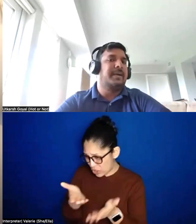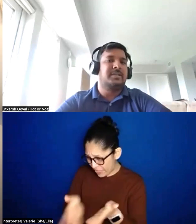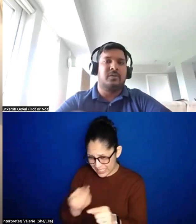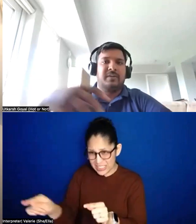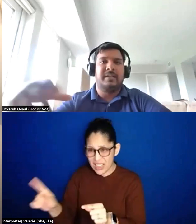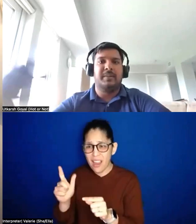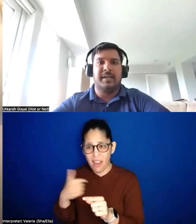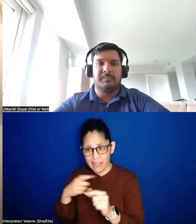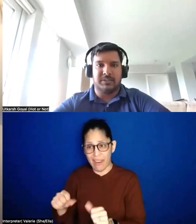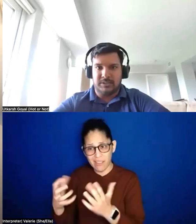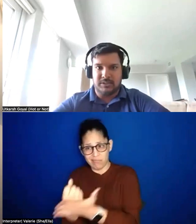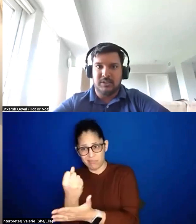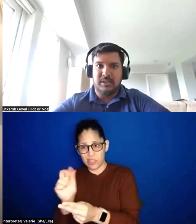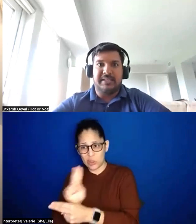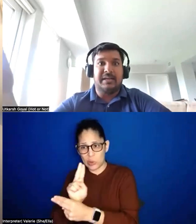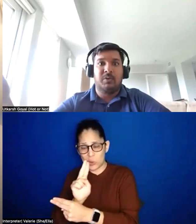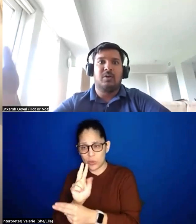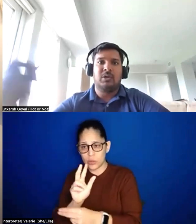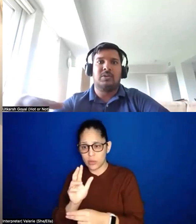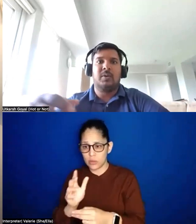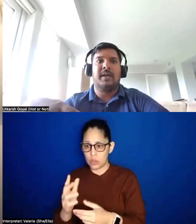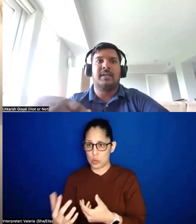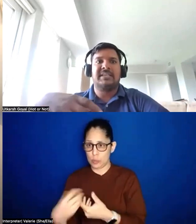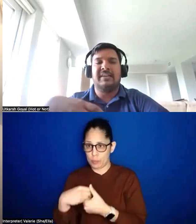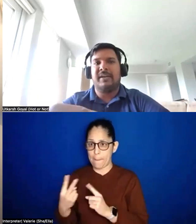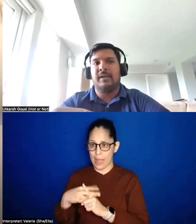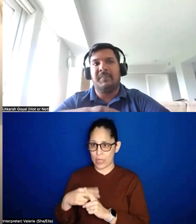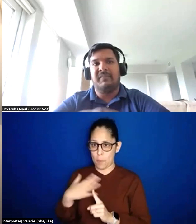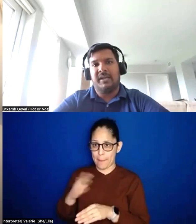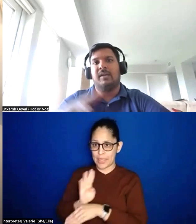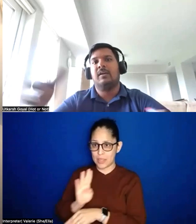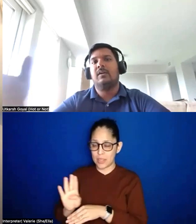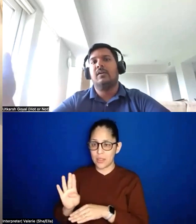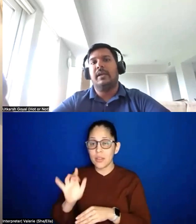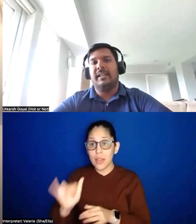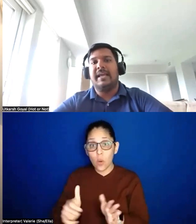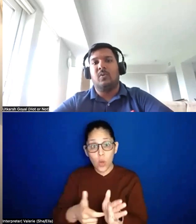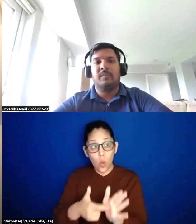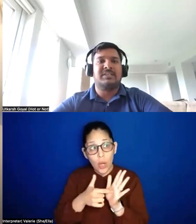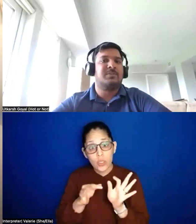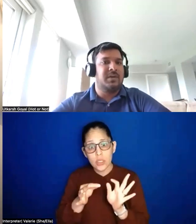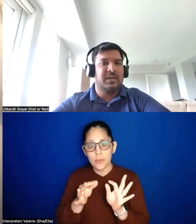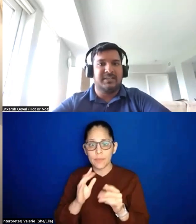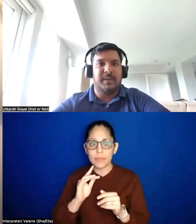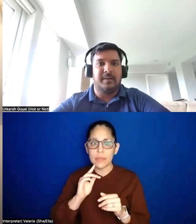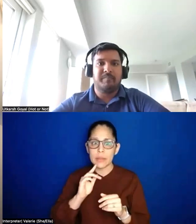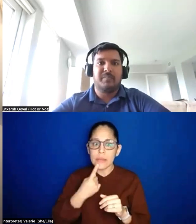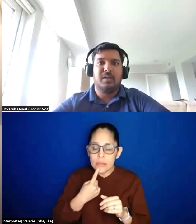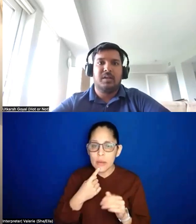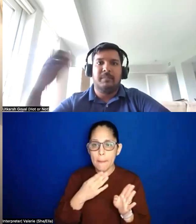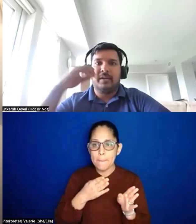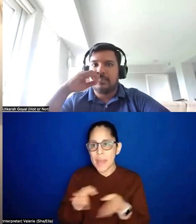can take advantage of when they're building a business. And that would also require significant pivoting in their own business model as